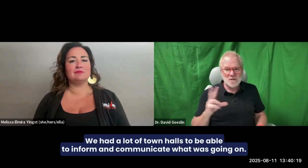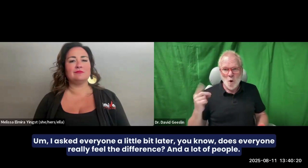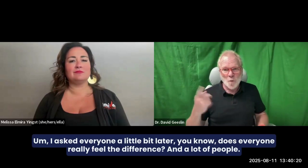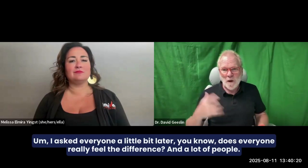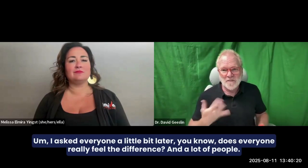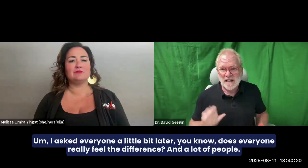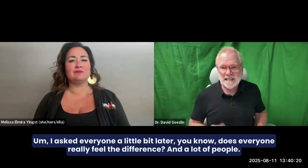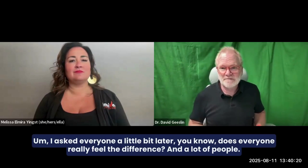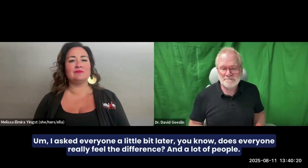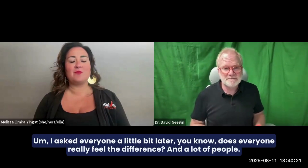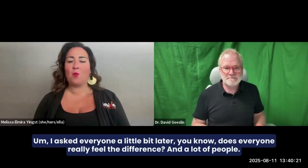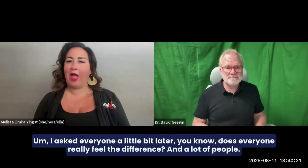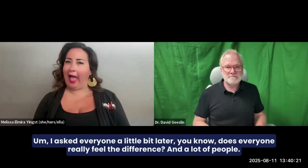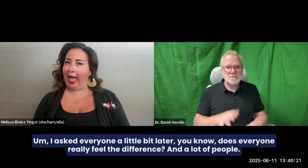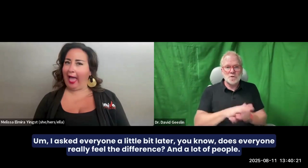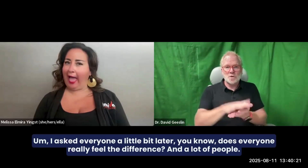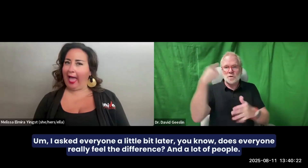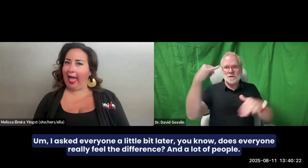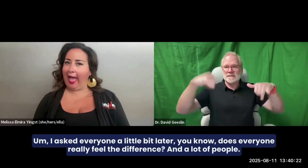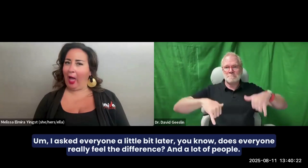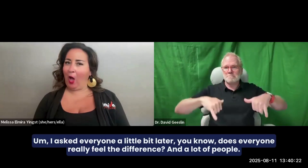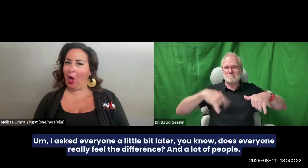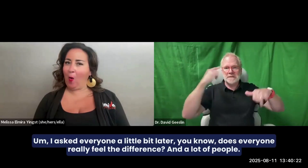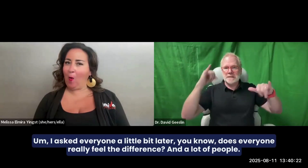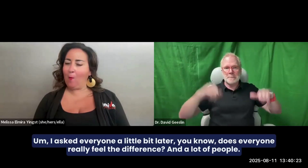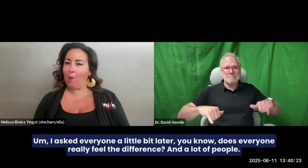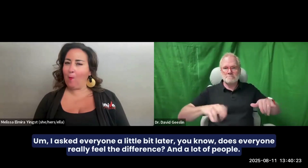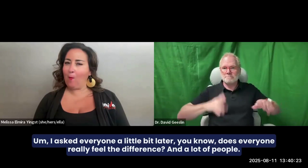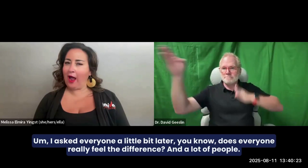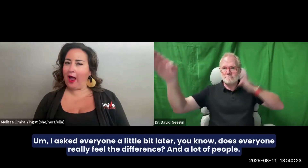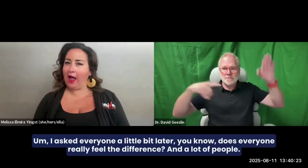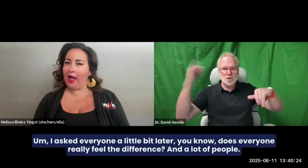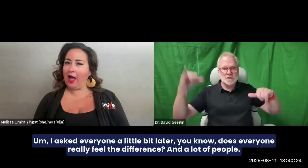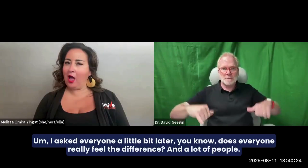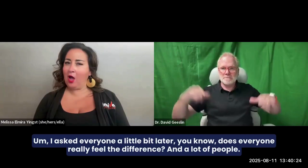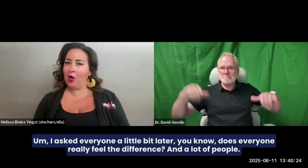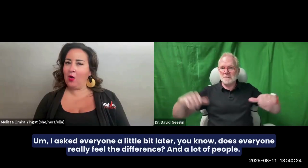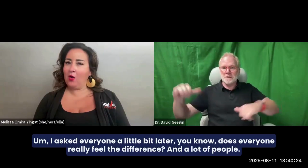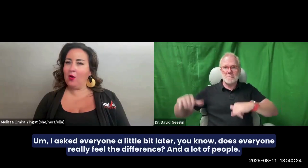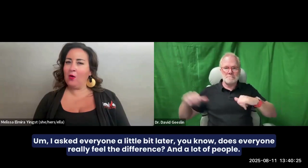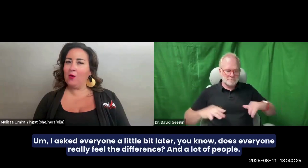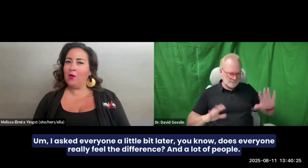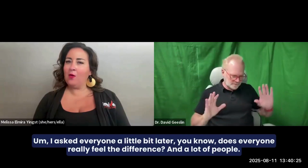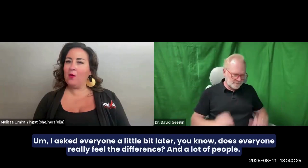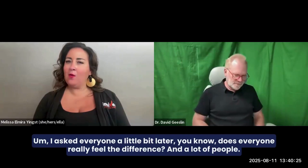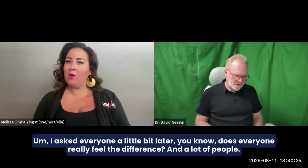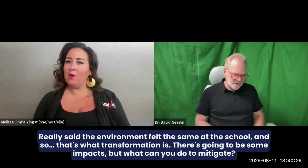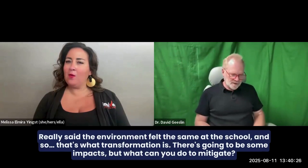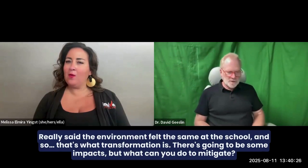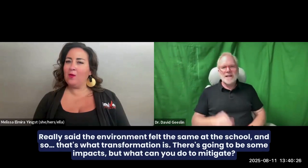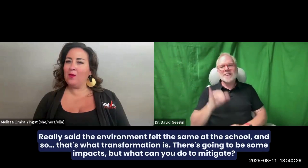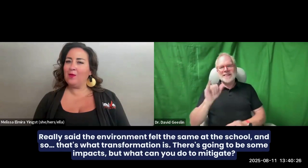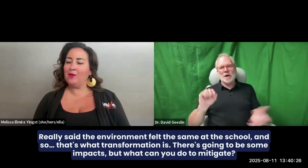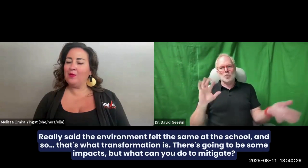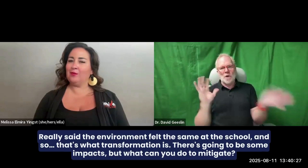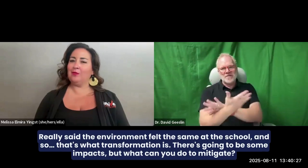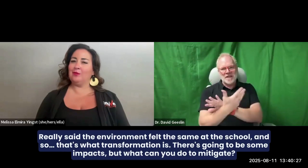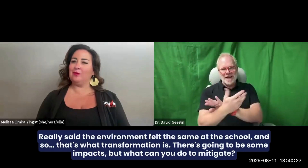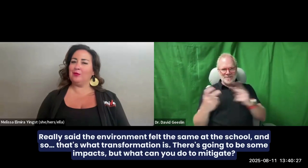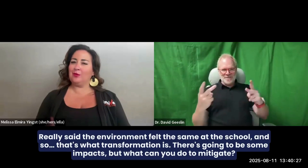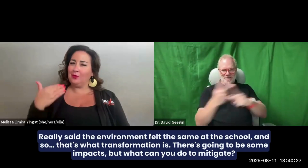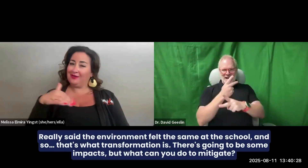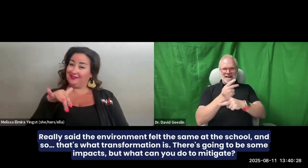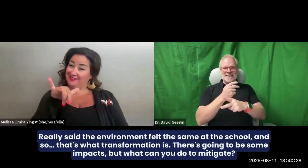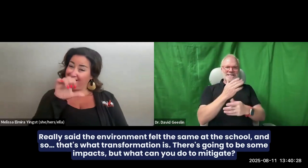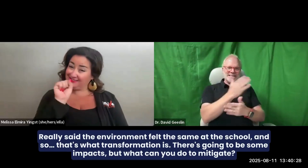on. I asked everyone a little bit later, does everyone really feel the difference? And a lot of people really said the environment